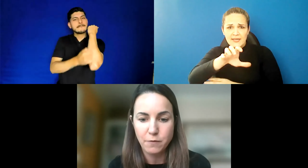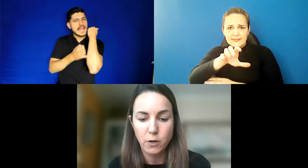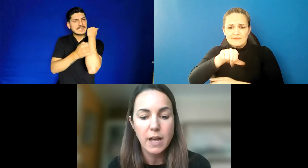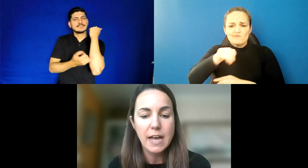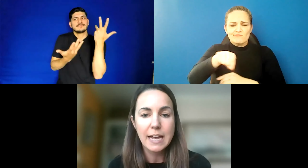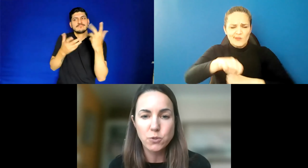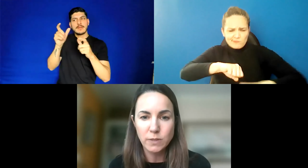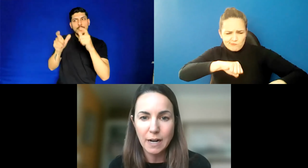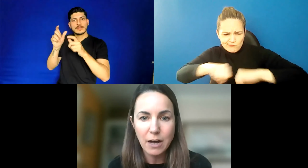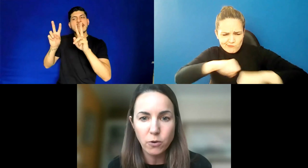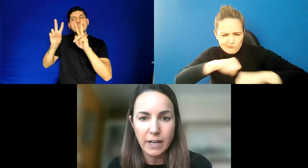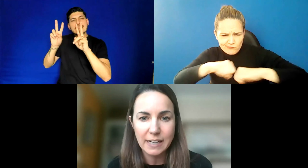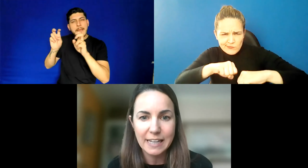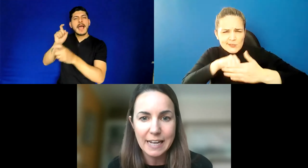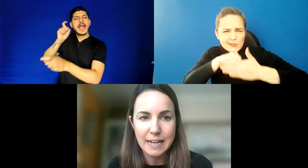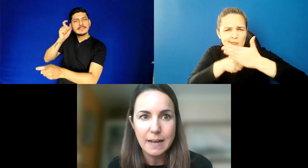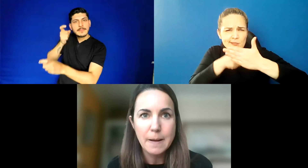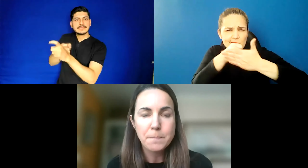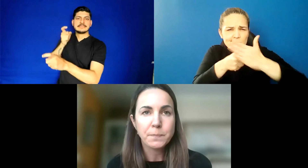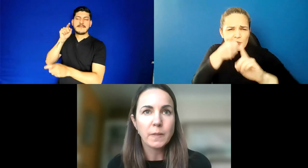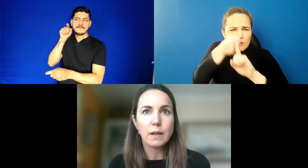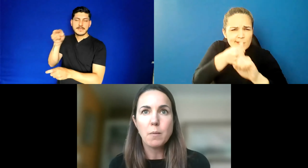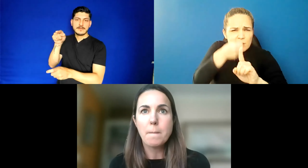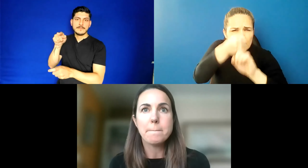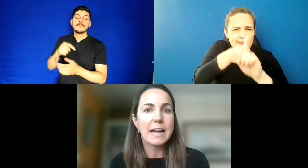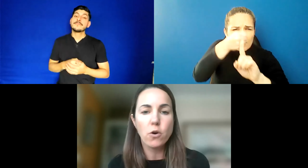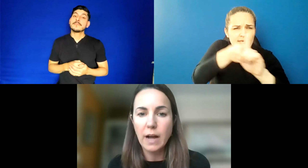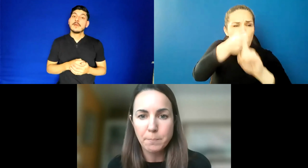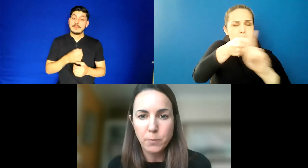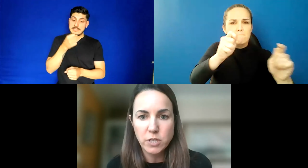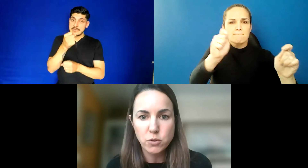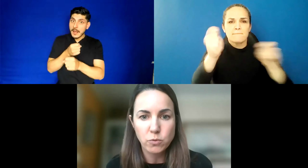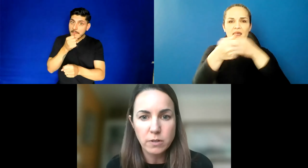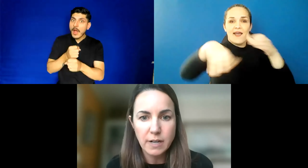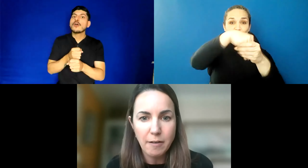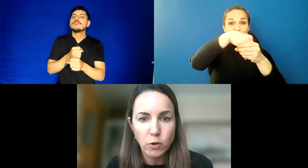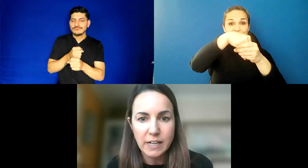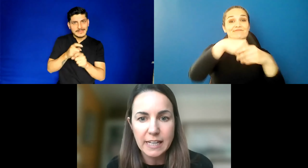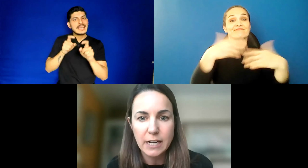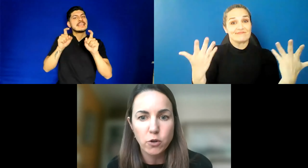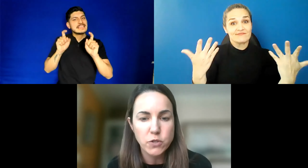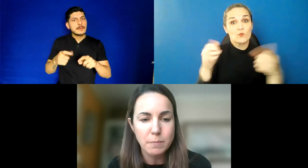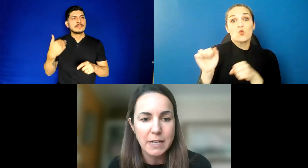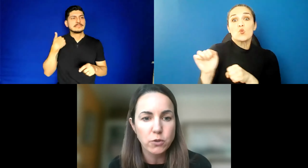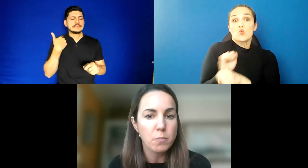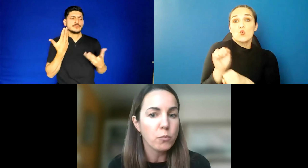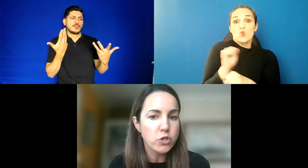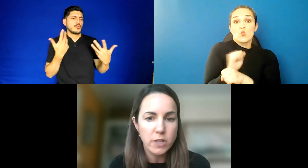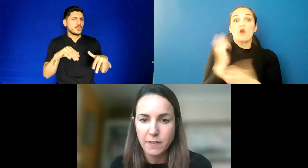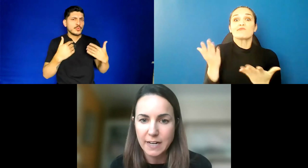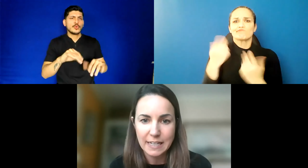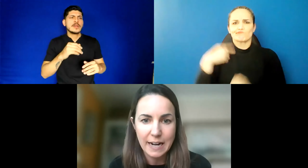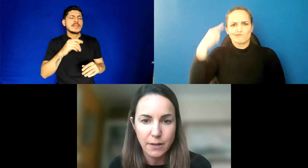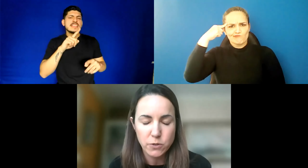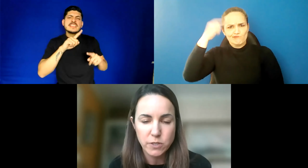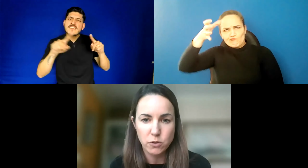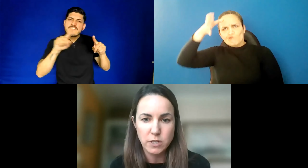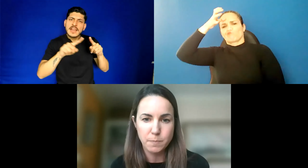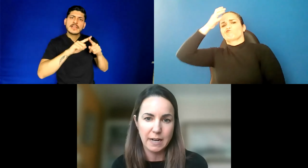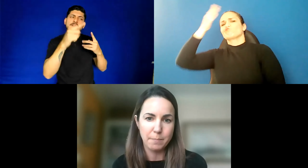for improving the development of different countries across different subject areas. It's the type of work